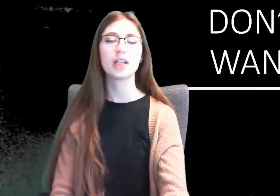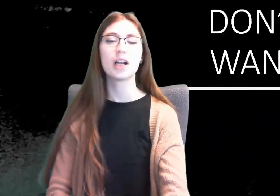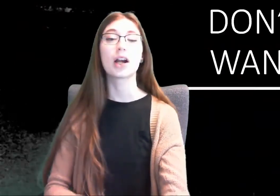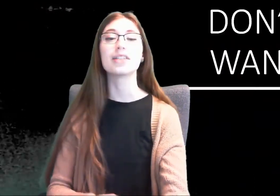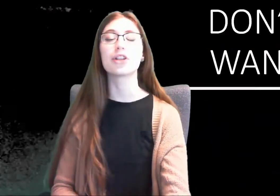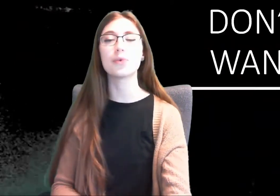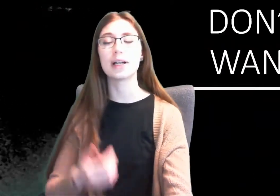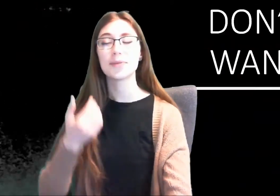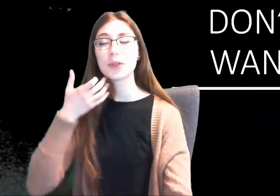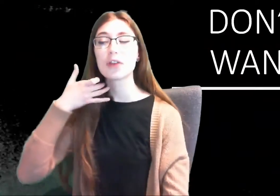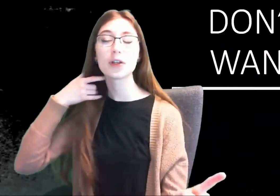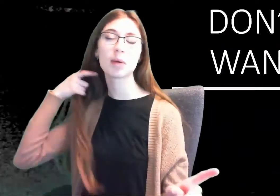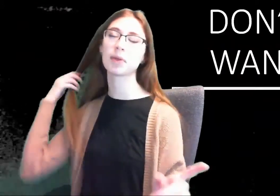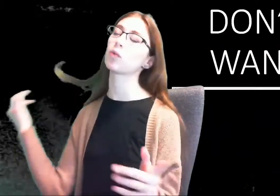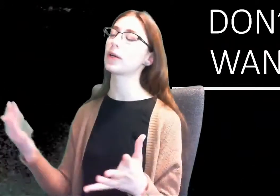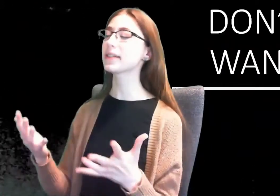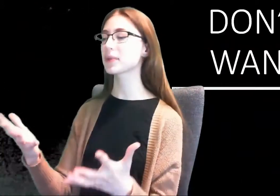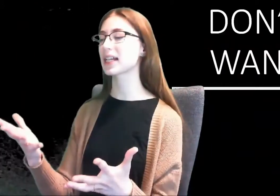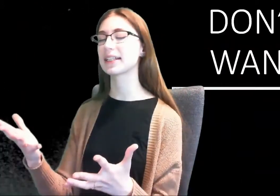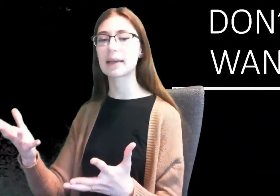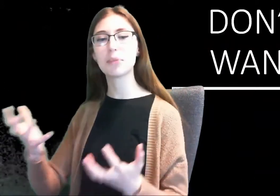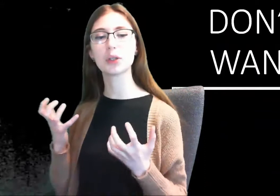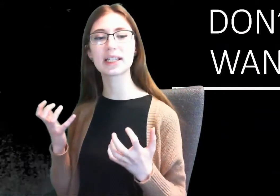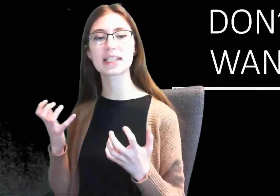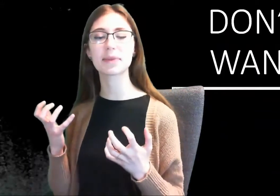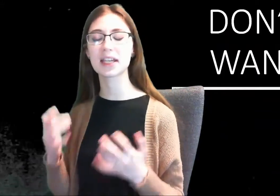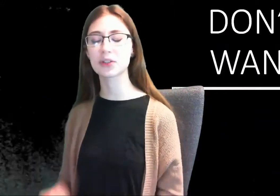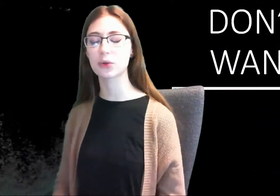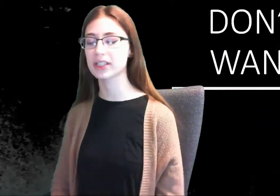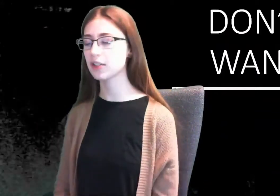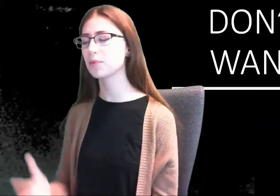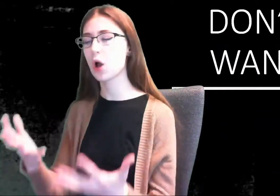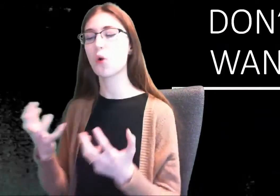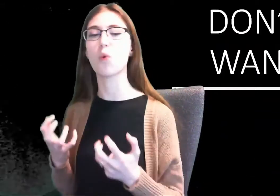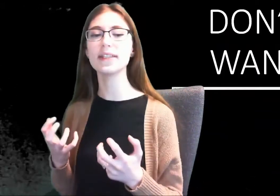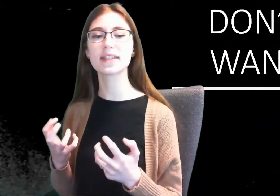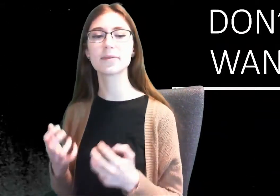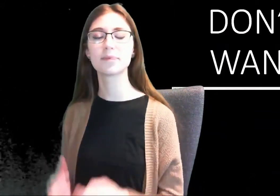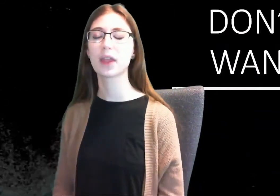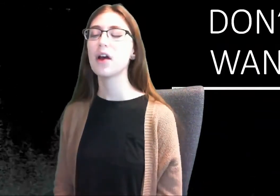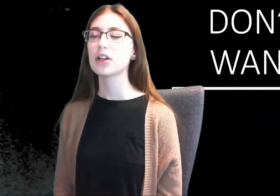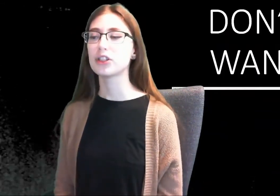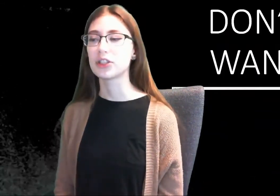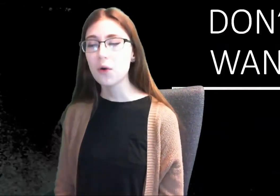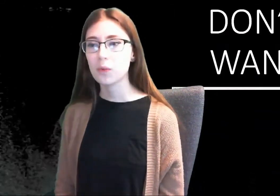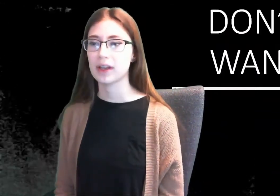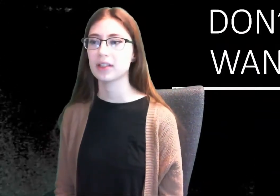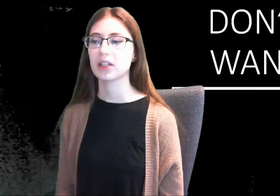All right, don't want. If you remember, want was kind of like pulling something towards you. Want. Don't want. You're gonna